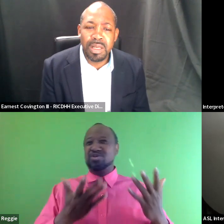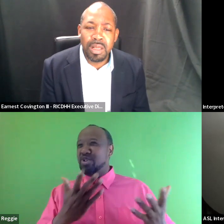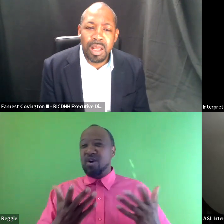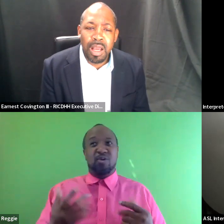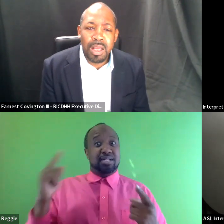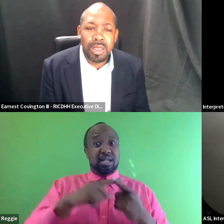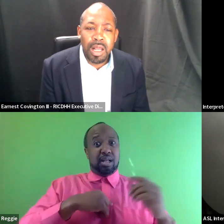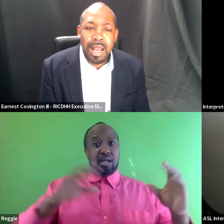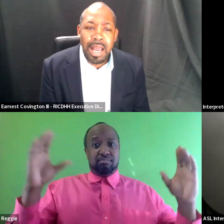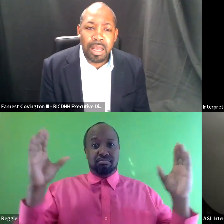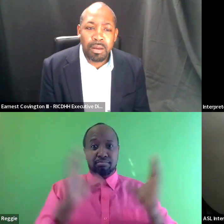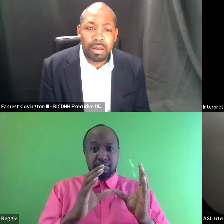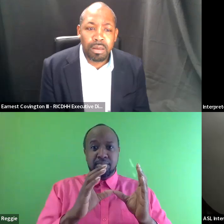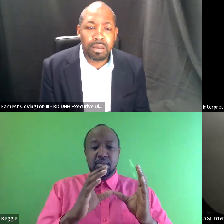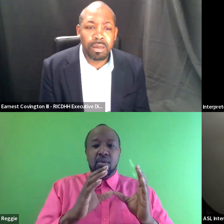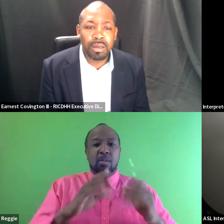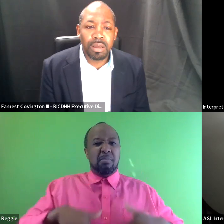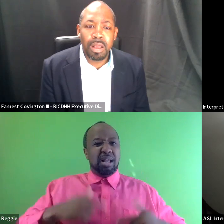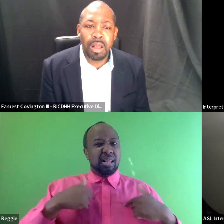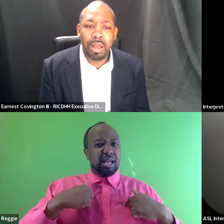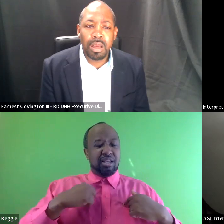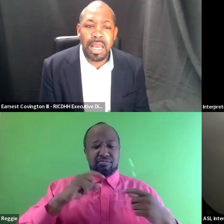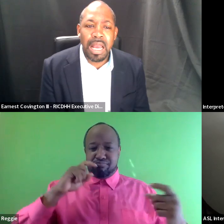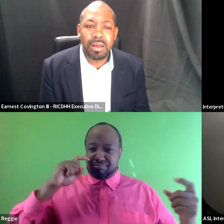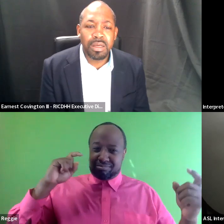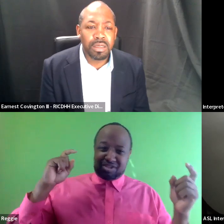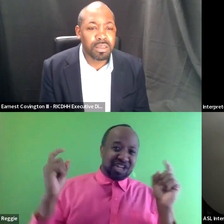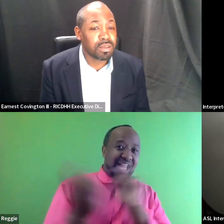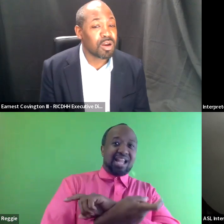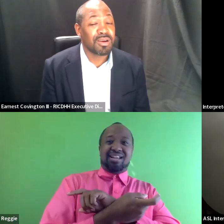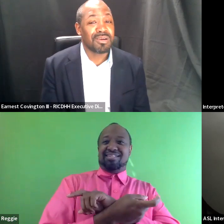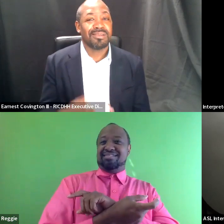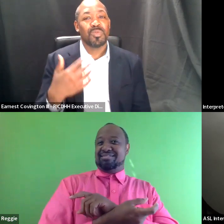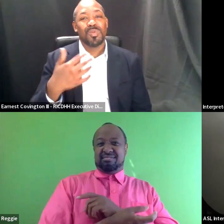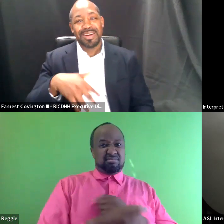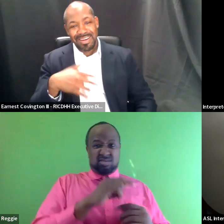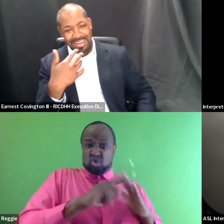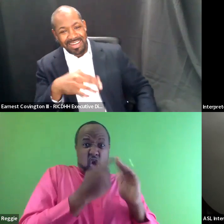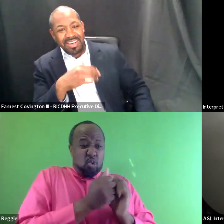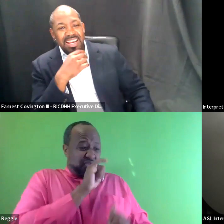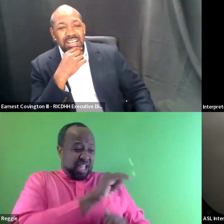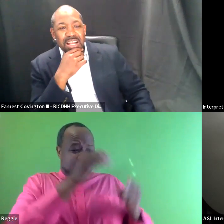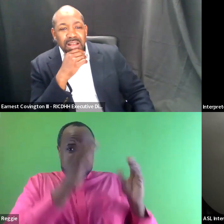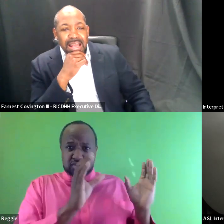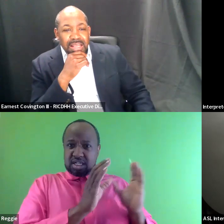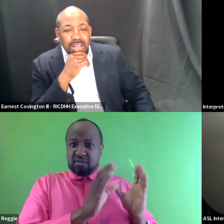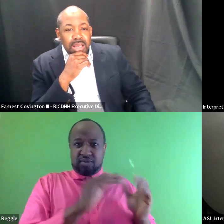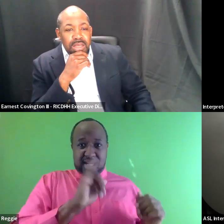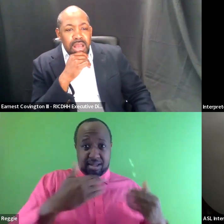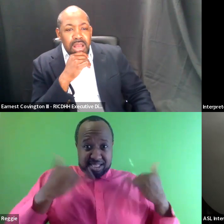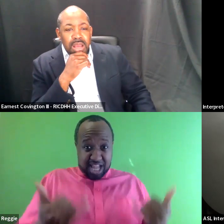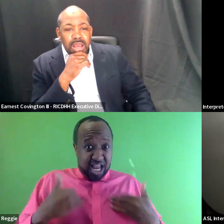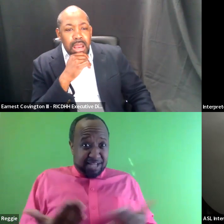think about was people mocking me, bullying me. But then getting that certification just changed my life. It was a